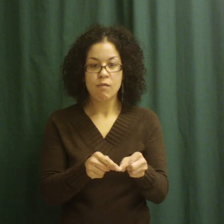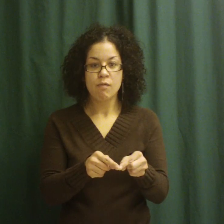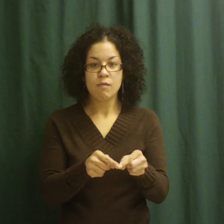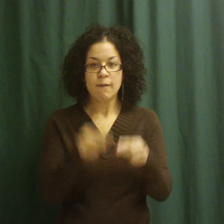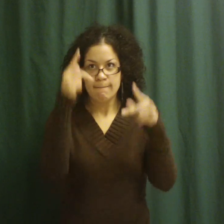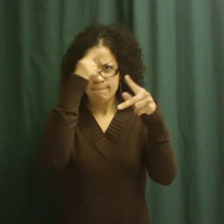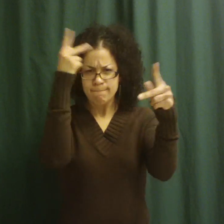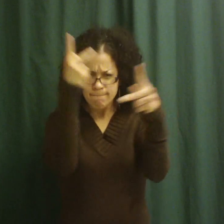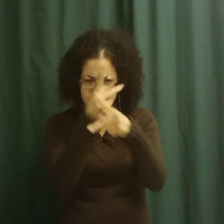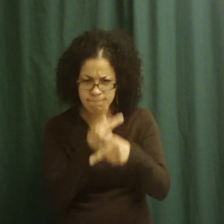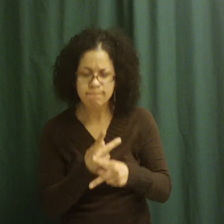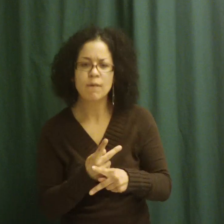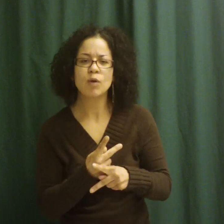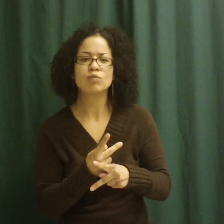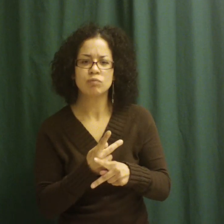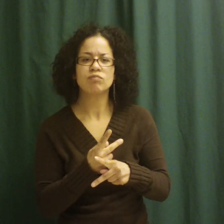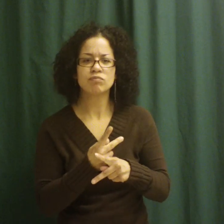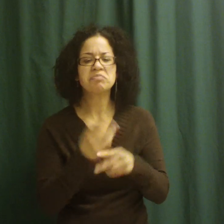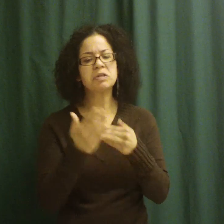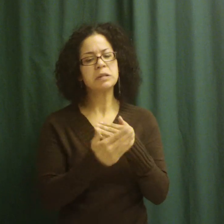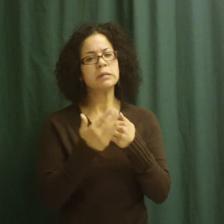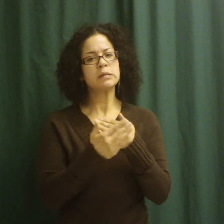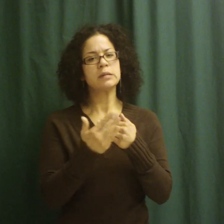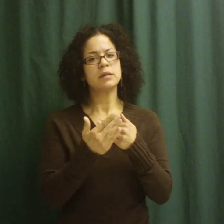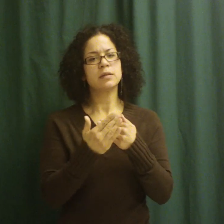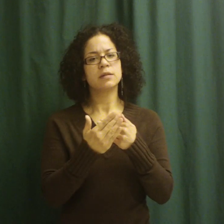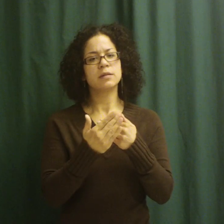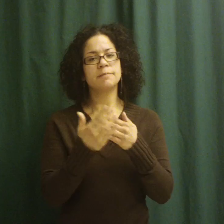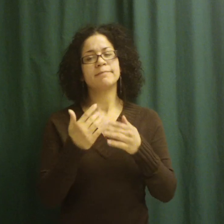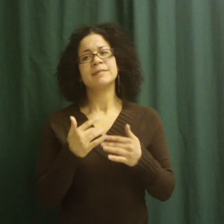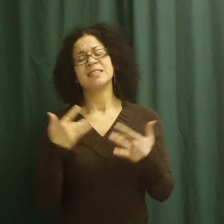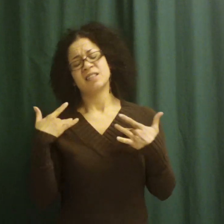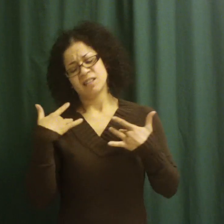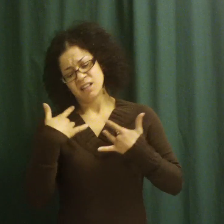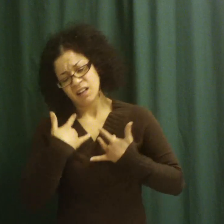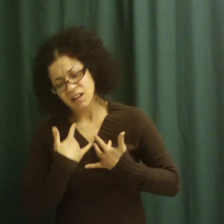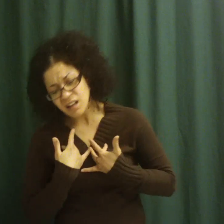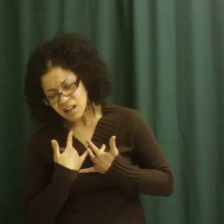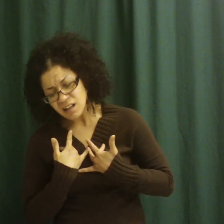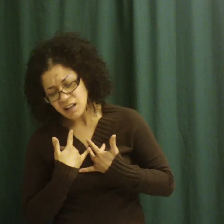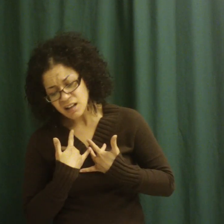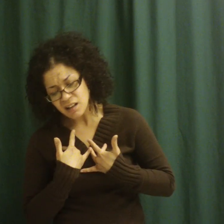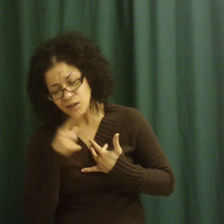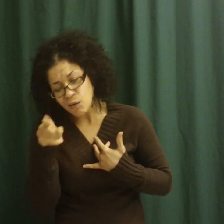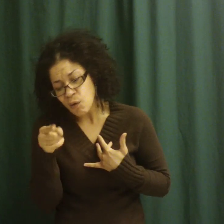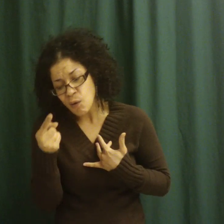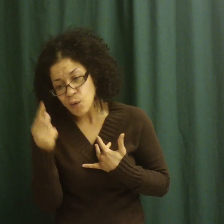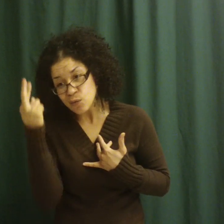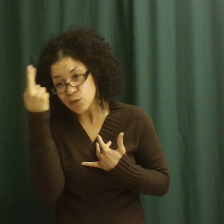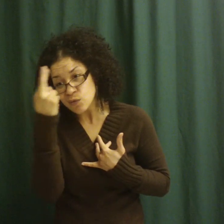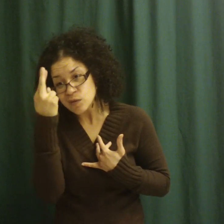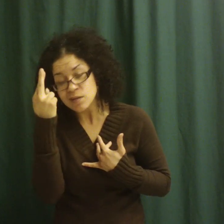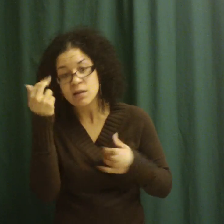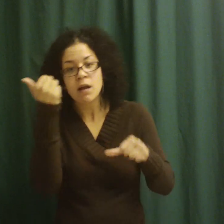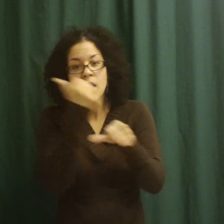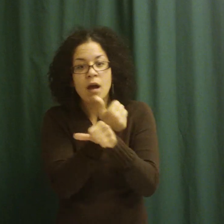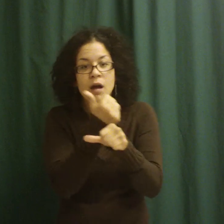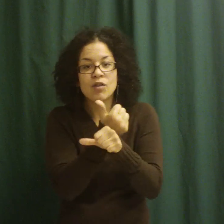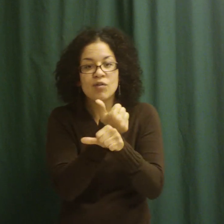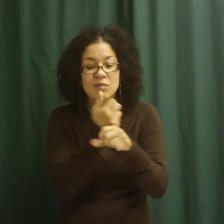Tedium cannot be the only reason algebra is hard. Part of the difficulty